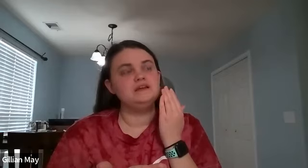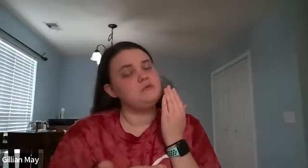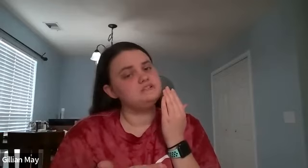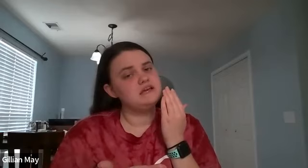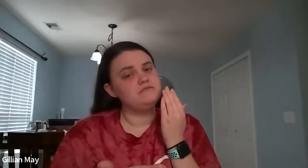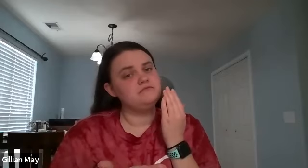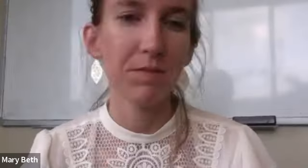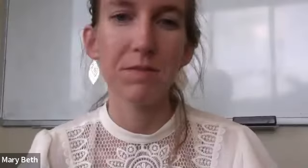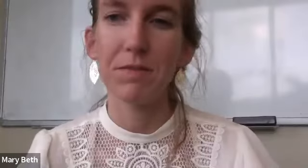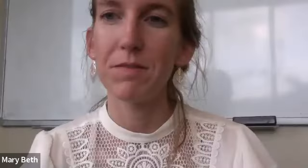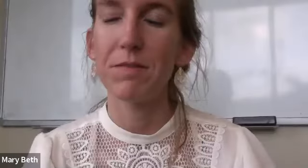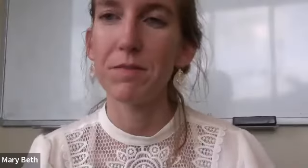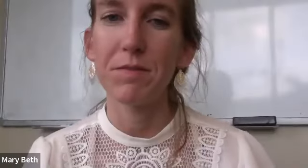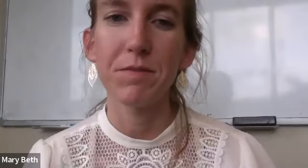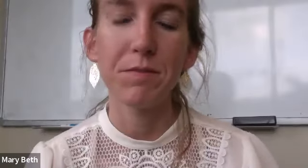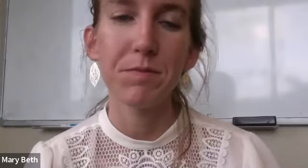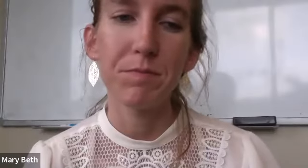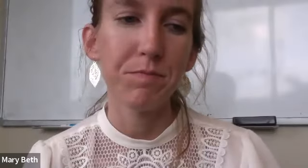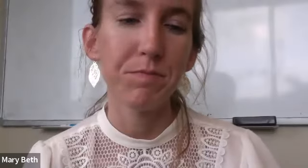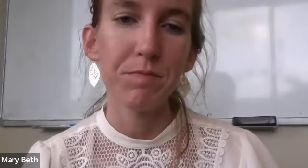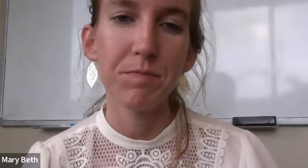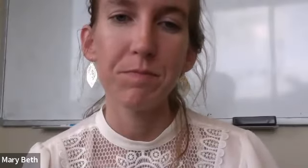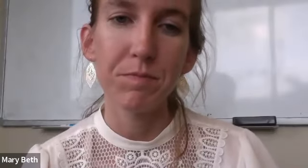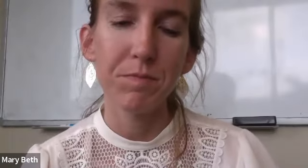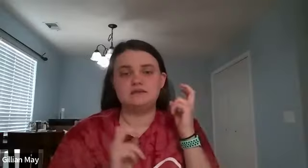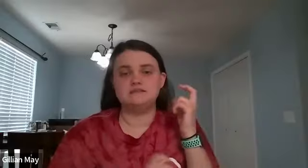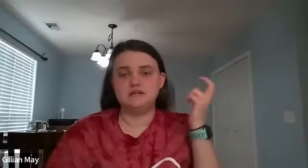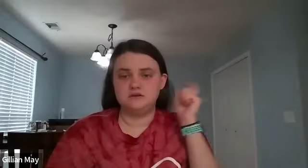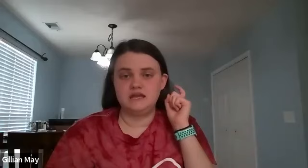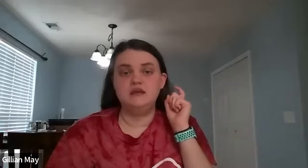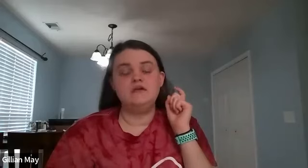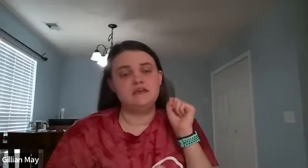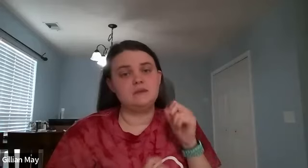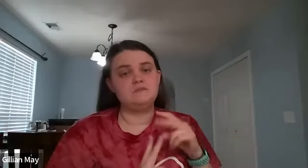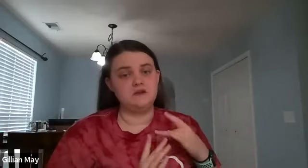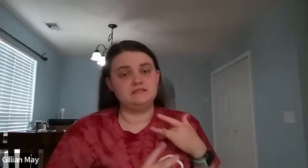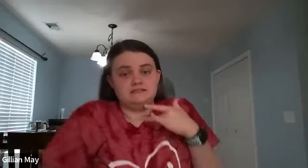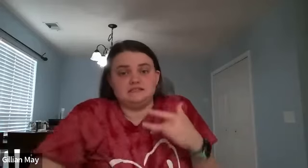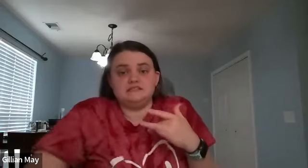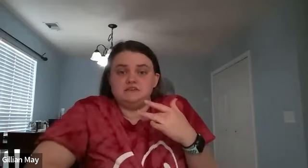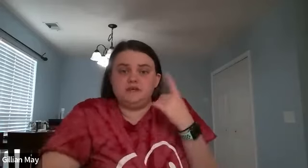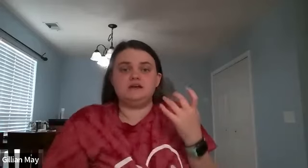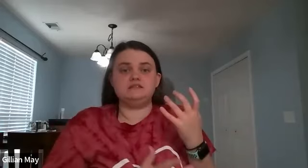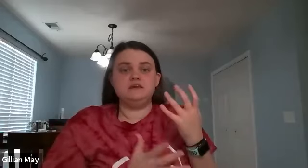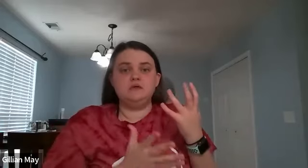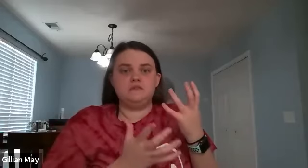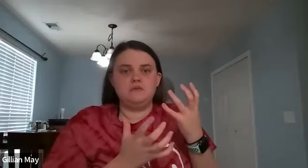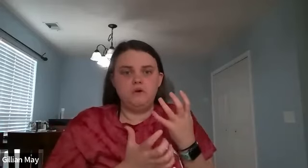will say when a deaf person has the cochlear, has the hearing aid, they can be very sensitive because they